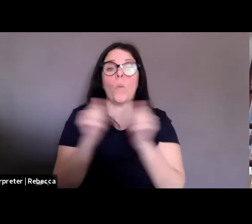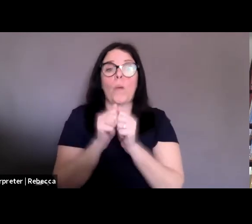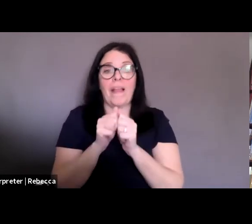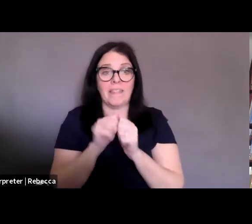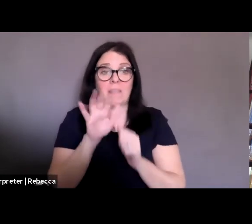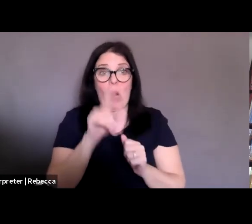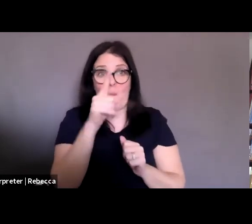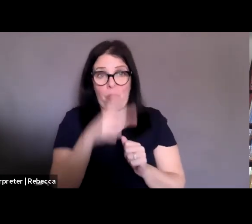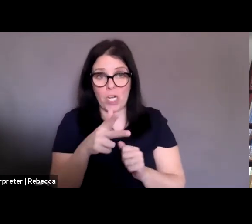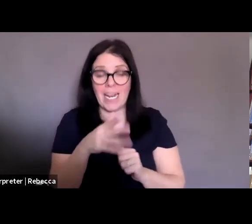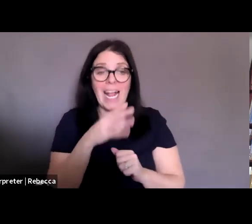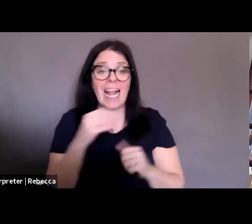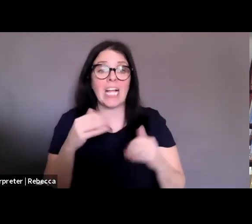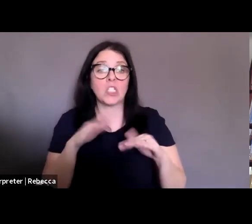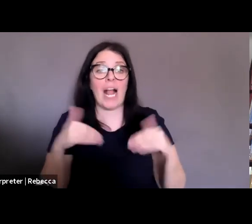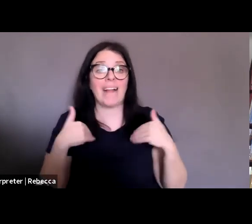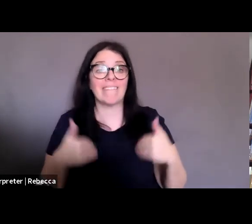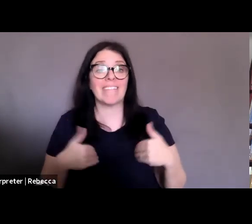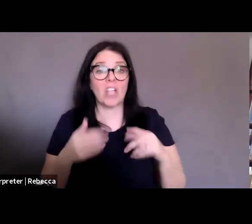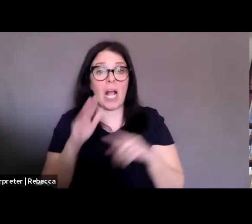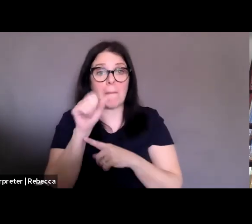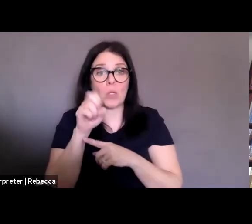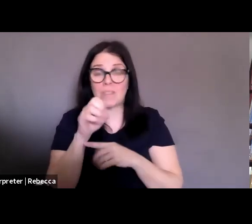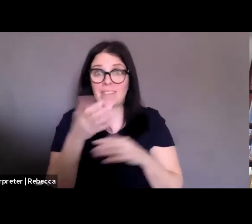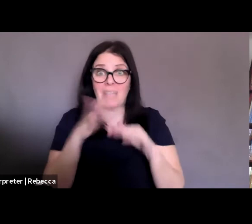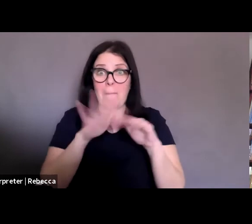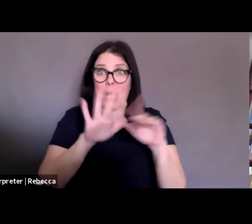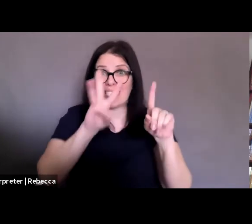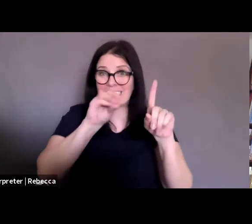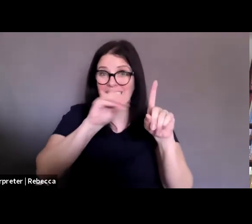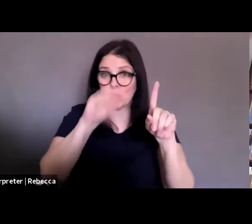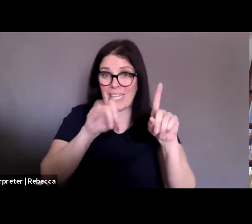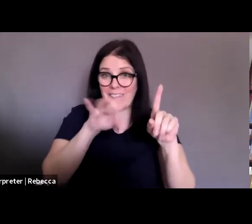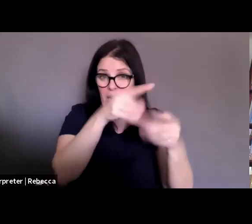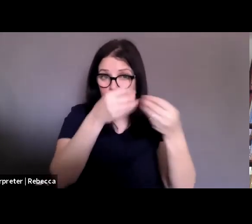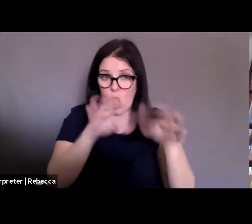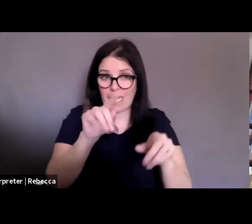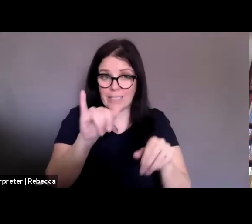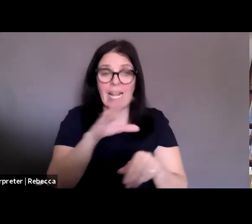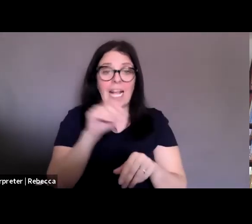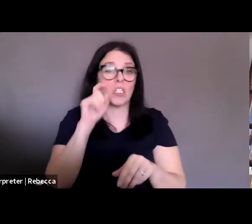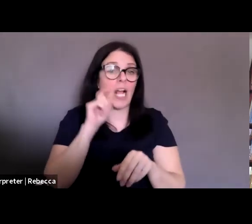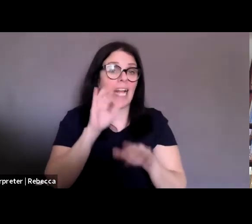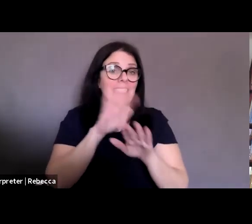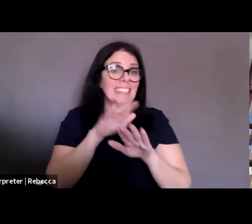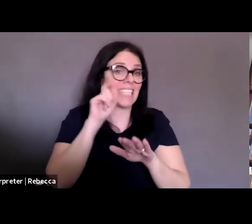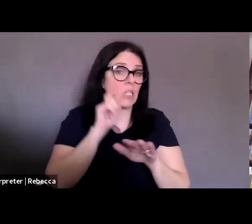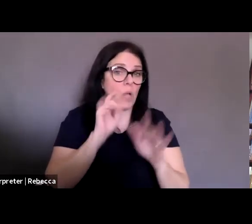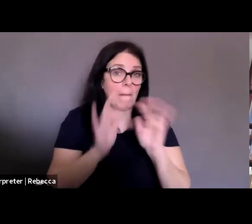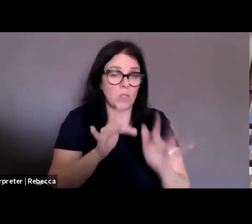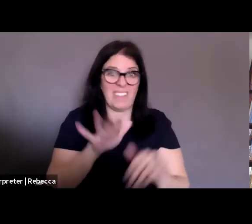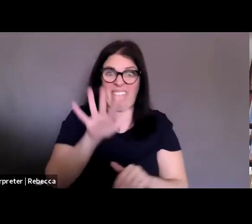abuse skyrockets up to almost 60% of the time, and child sexual abuse, 56% of the time. So whereas it